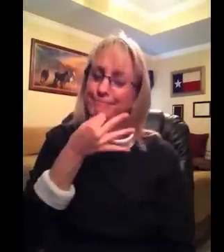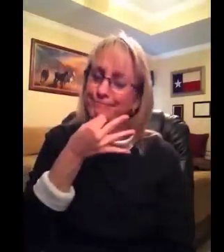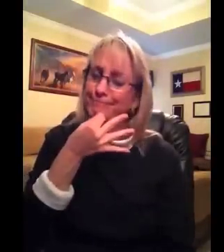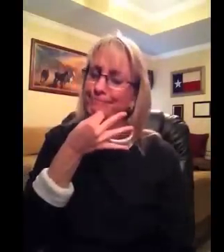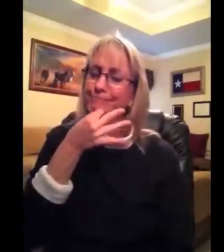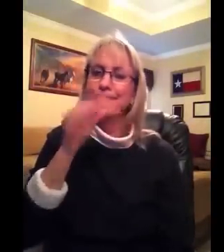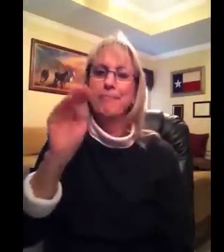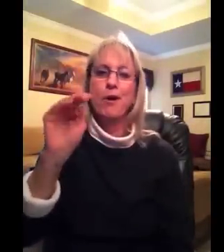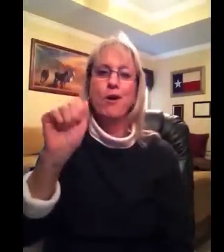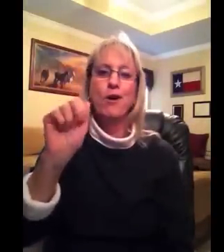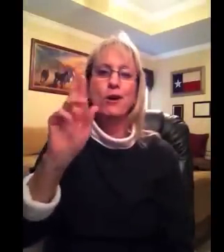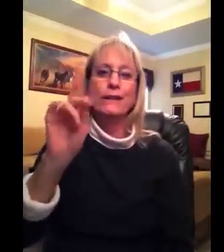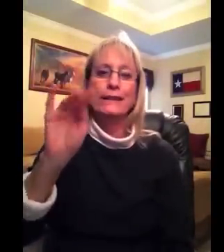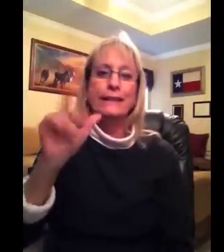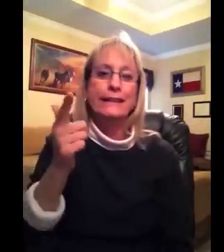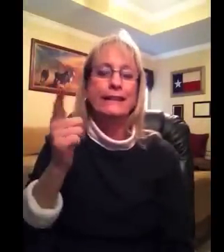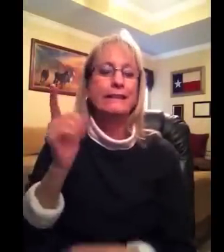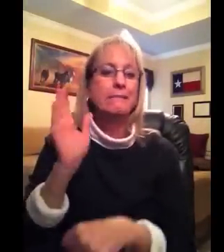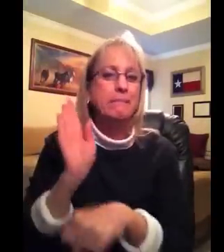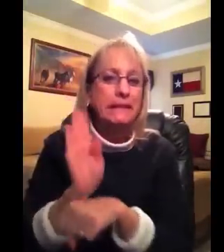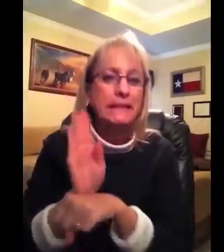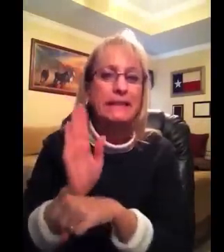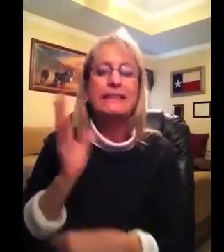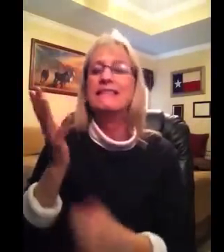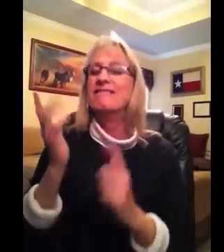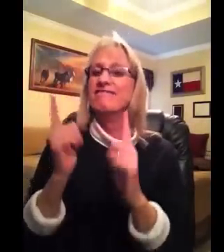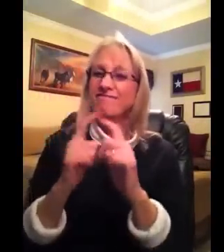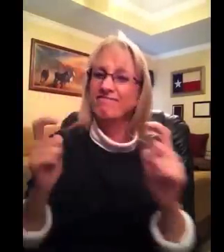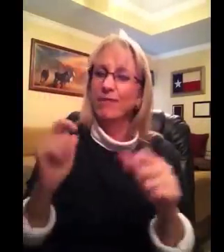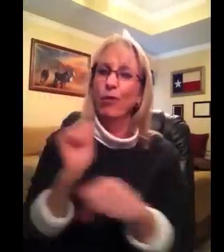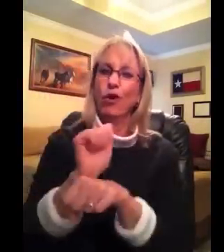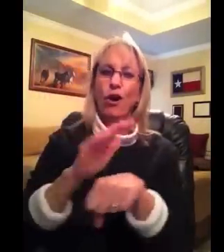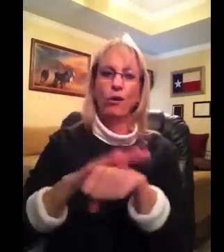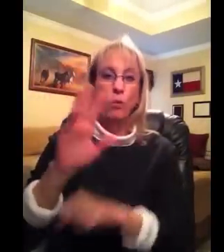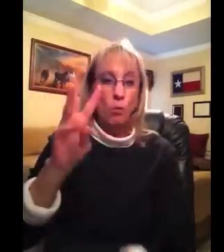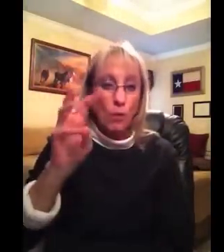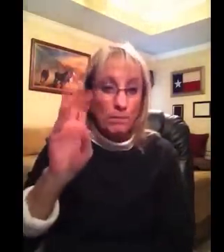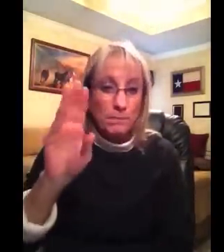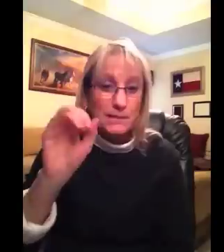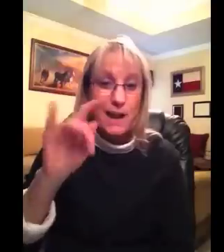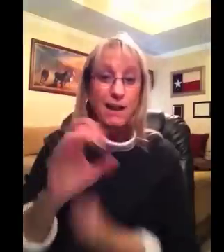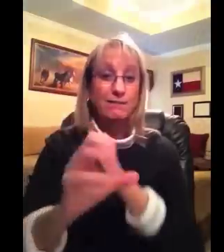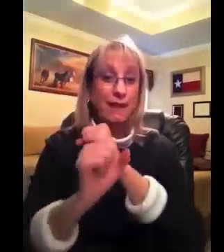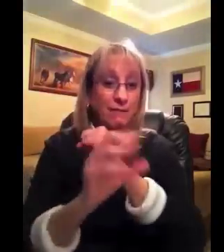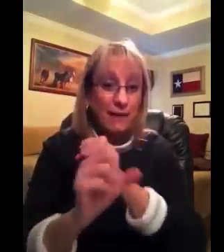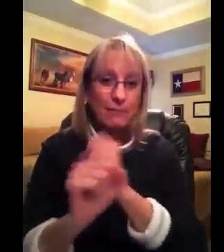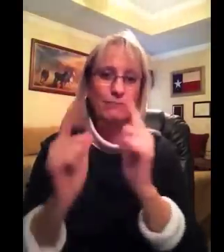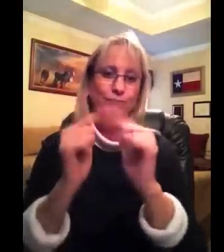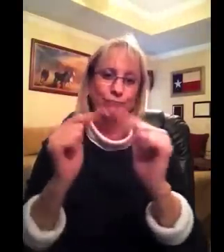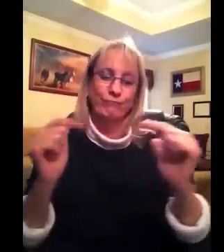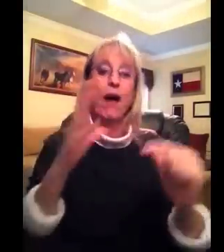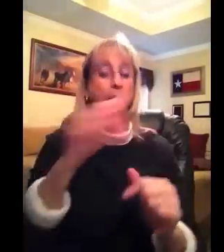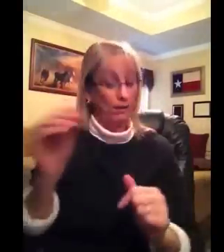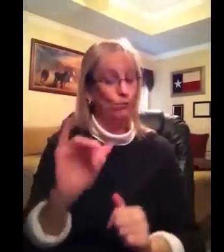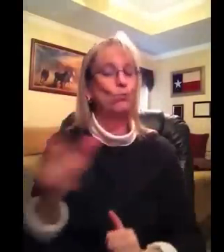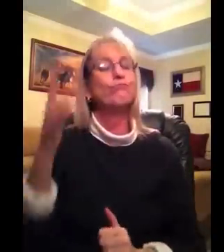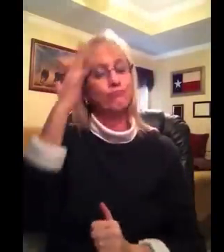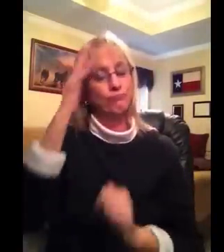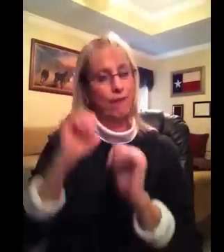a businessman who shares expertise in marketing, website development, advertising, and